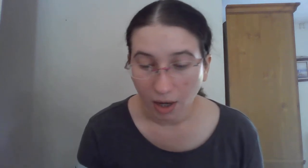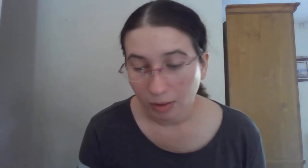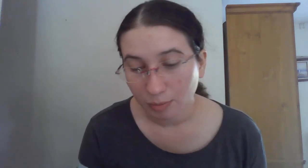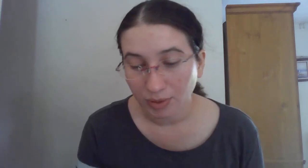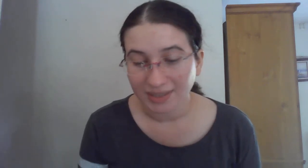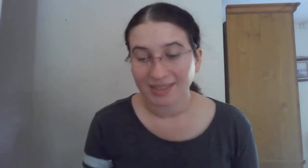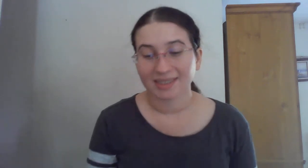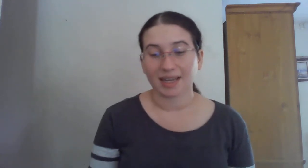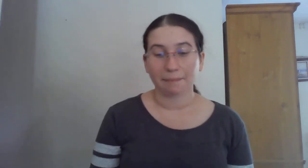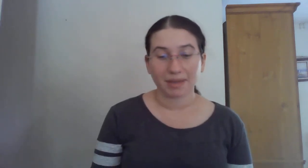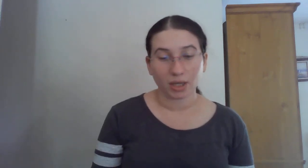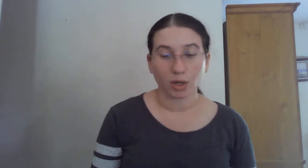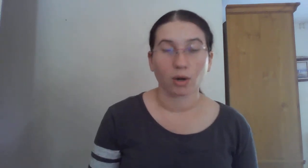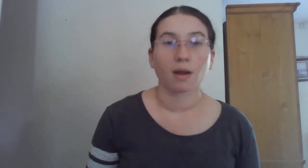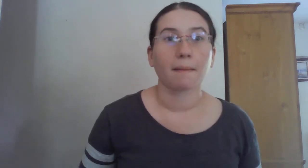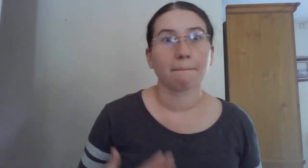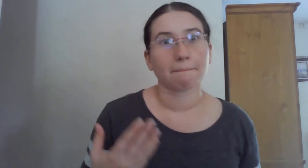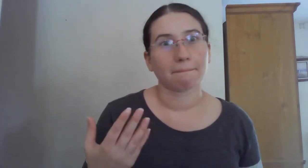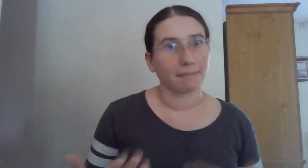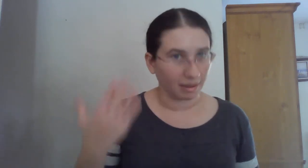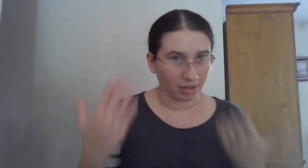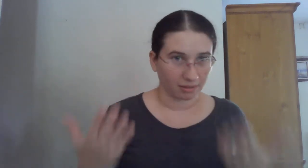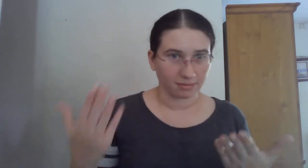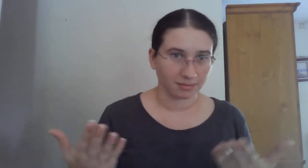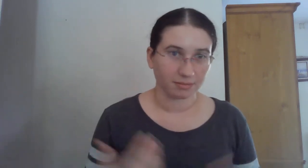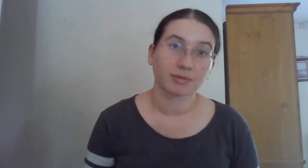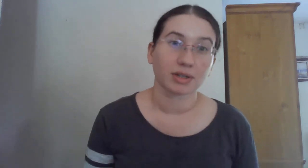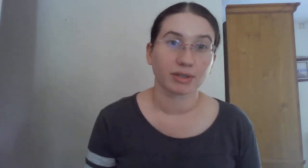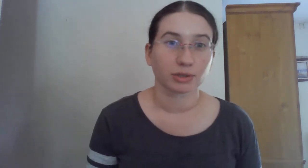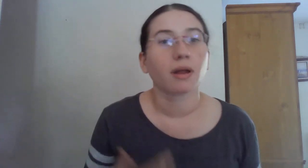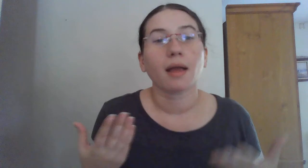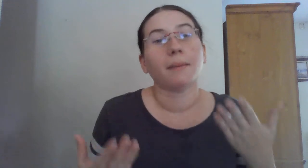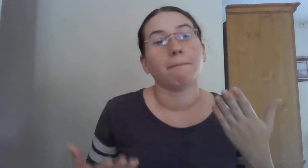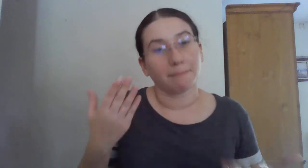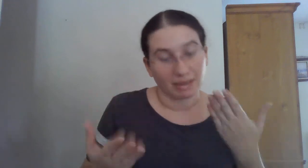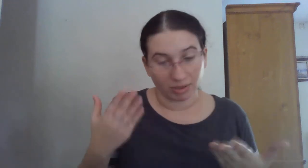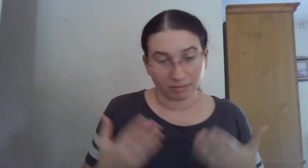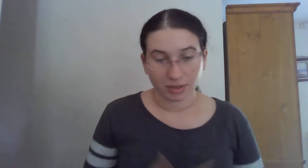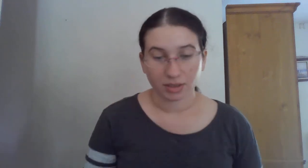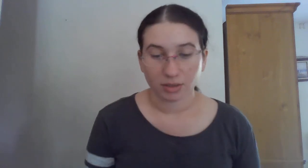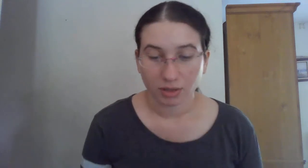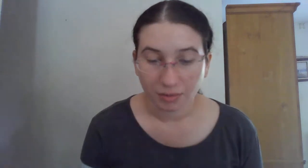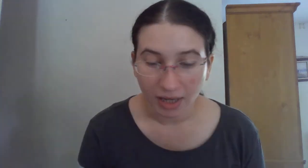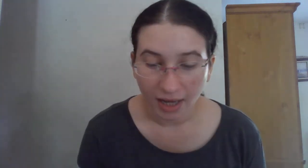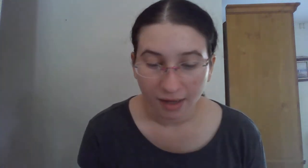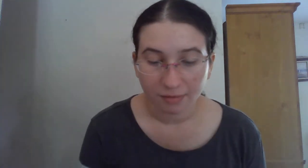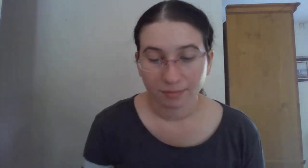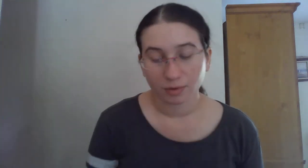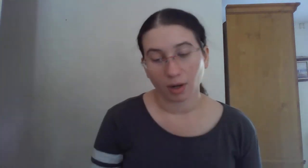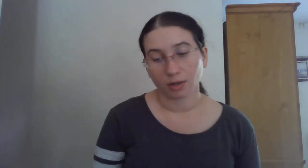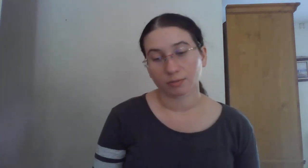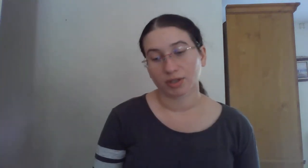Tomorrow president appear, maybe. Or we're not quite sure. Maybe. So here we have tomorrow